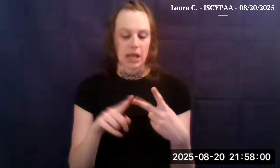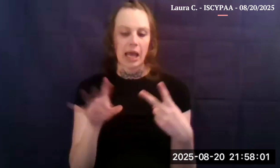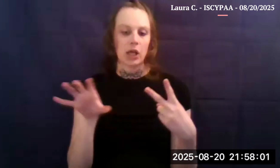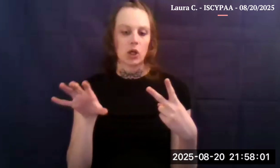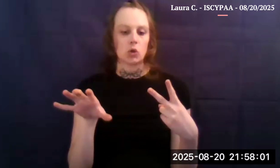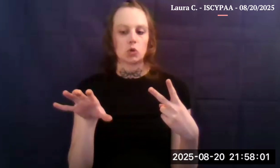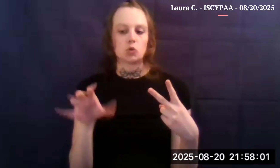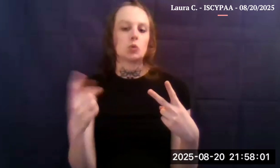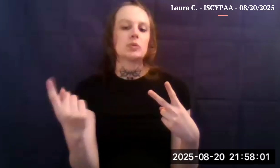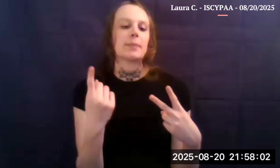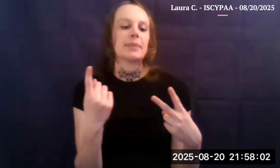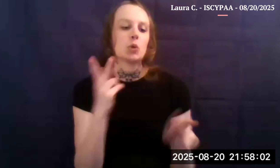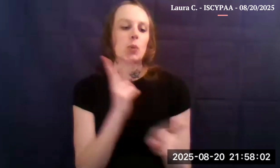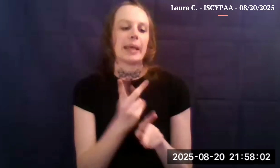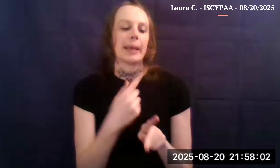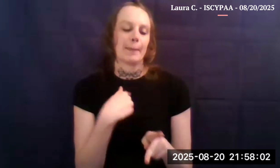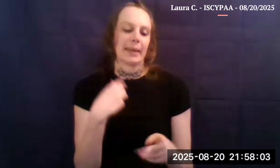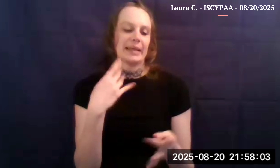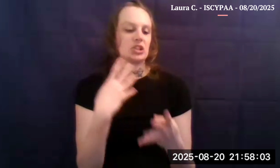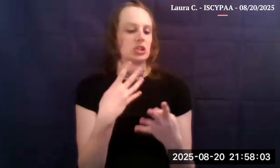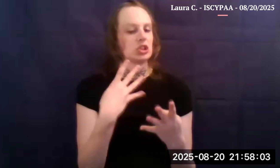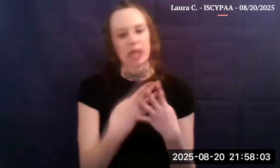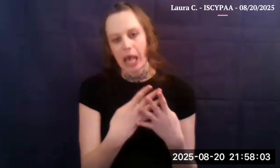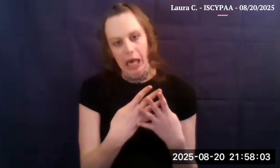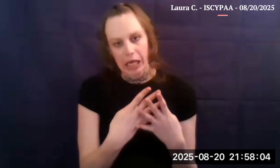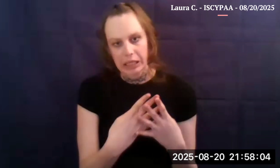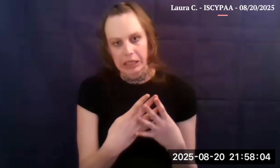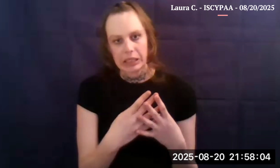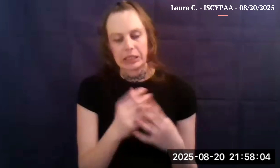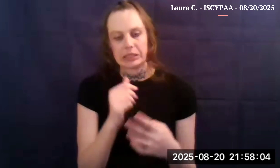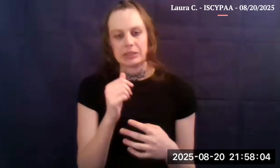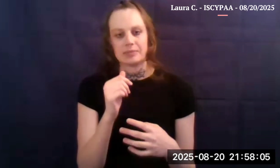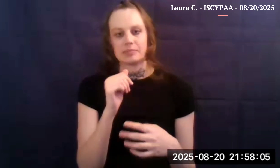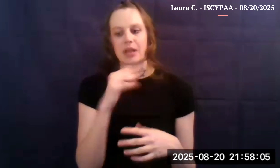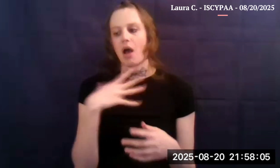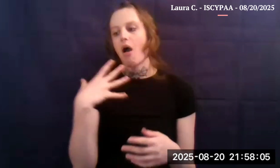and keep me in prison, just to get me out of this life I was living.